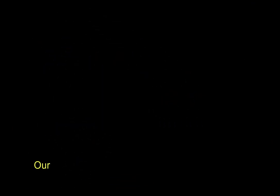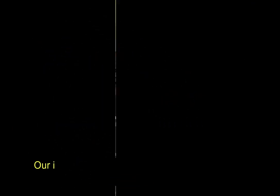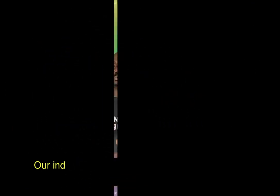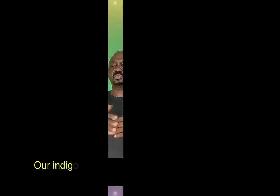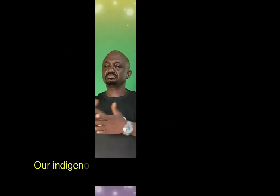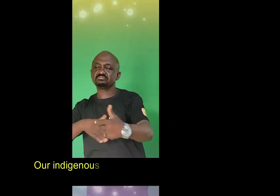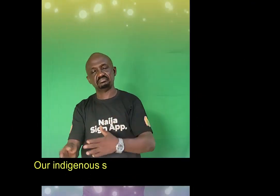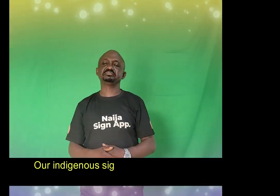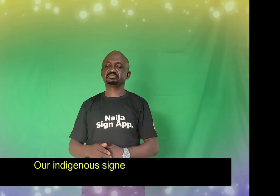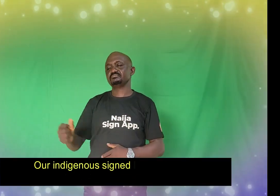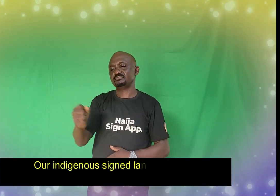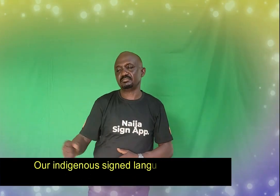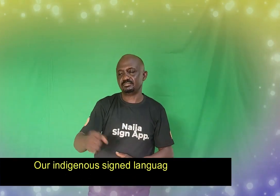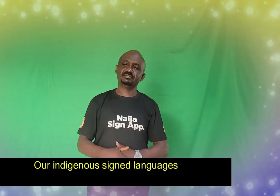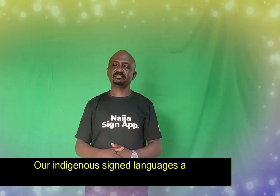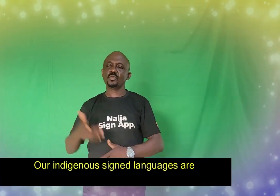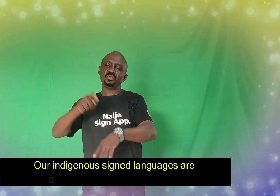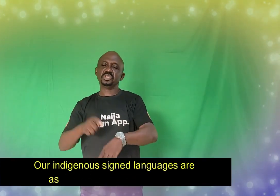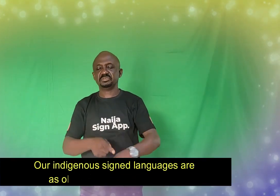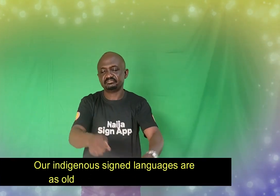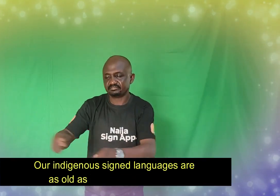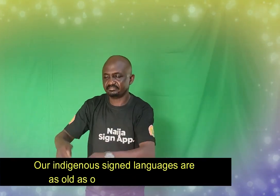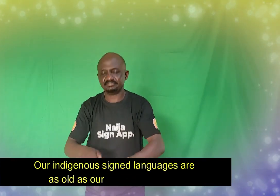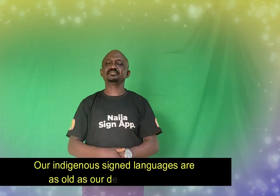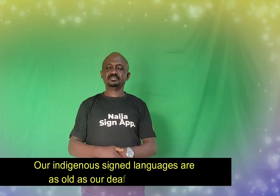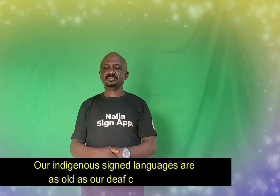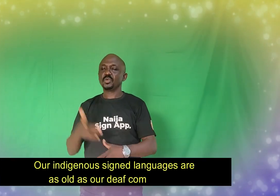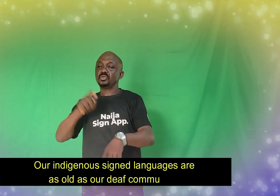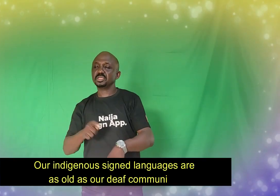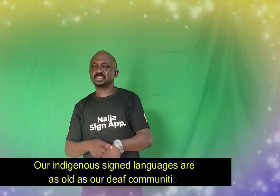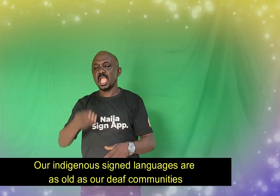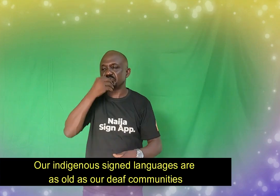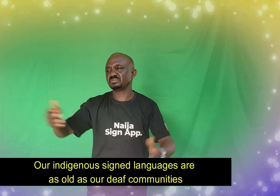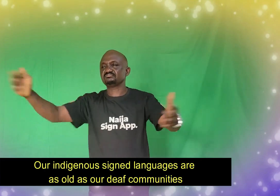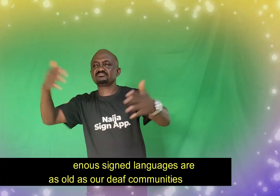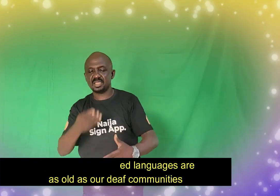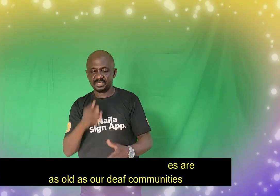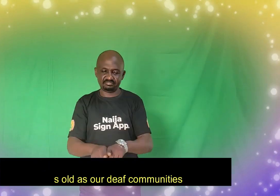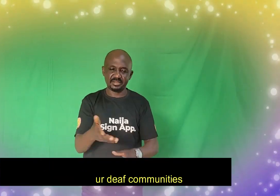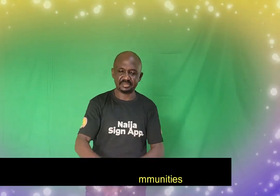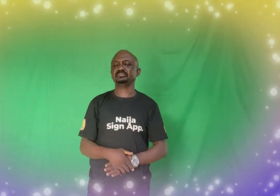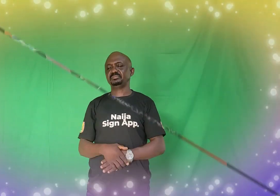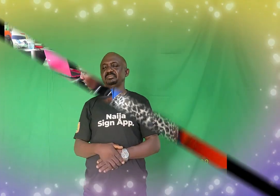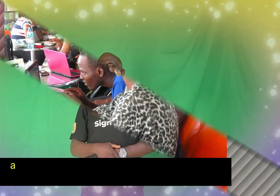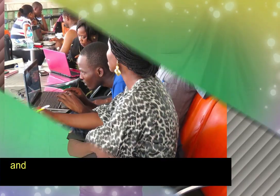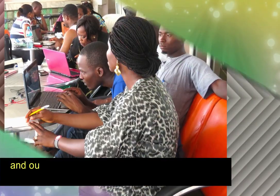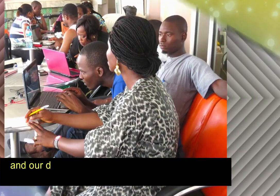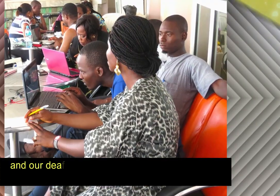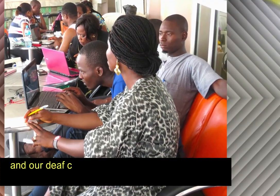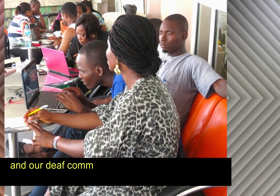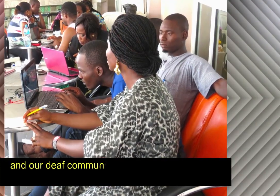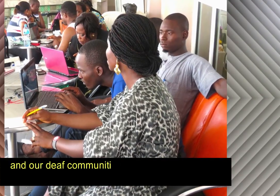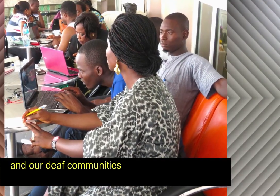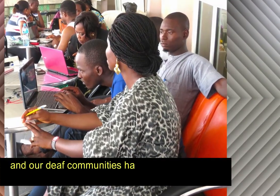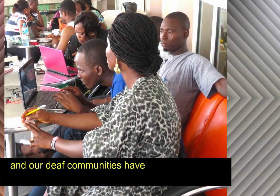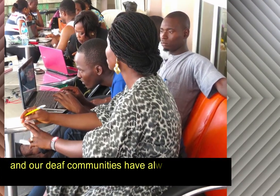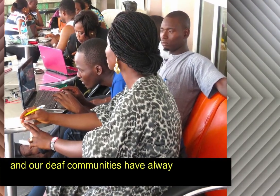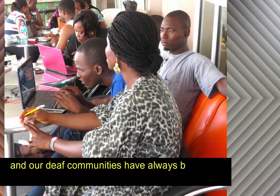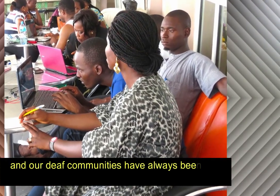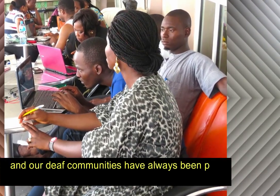Our indigenous sign languages are as old as our deaf communities, and our deaf communities have always